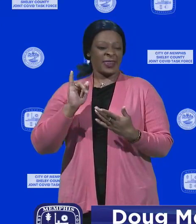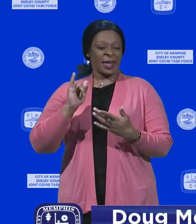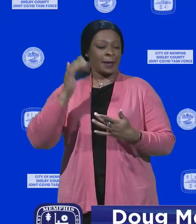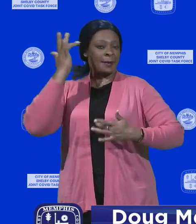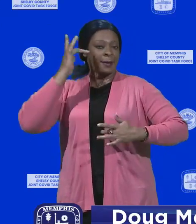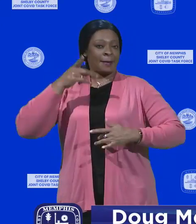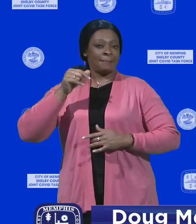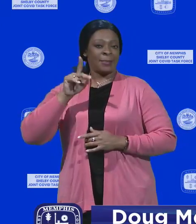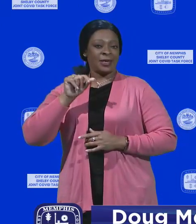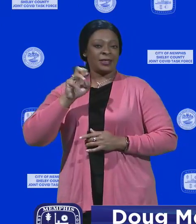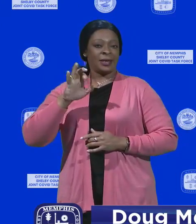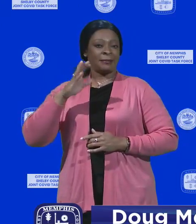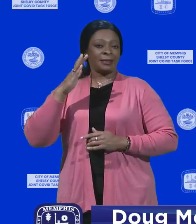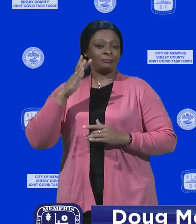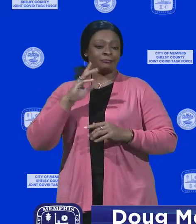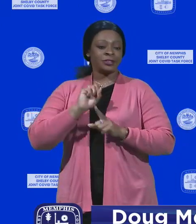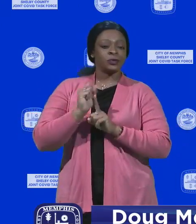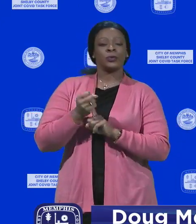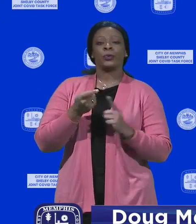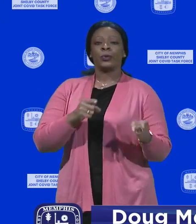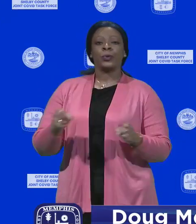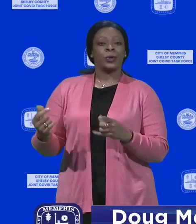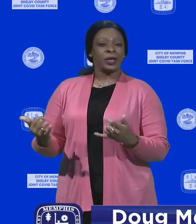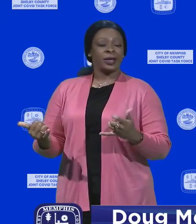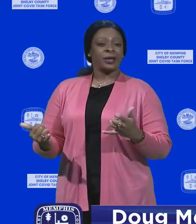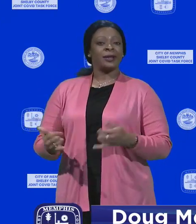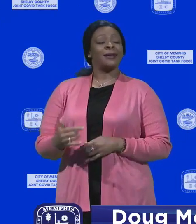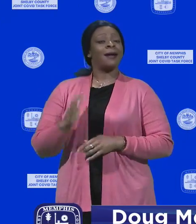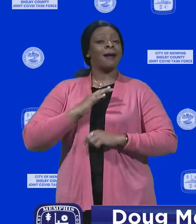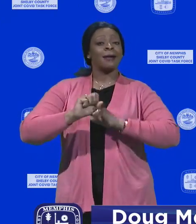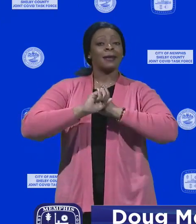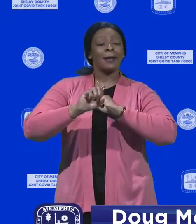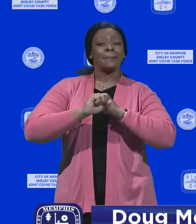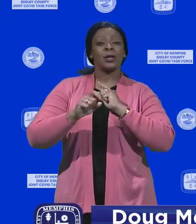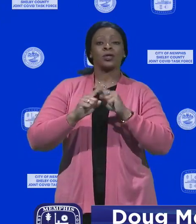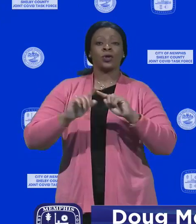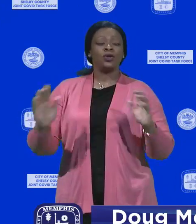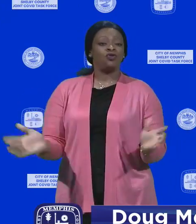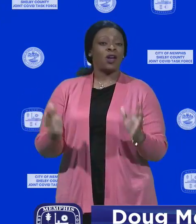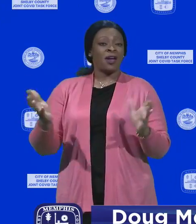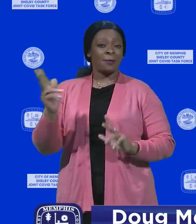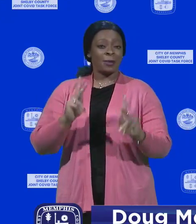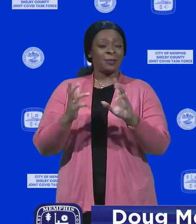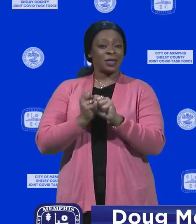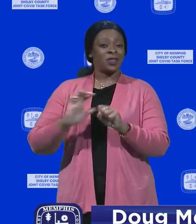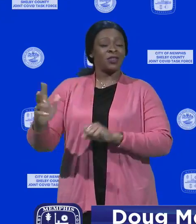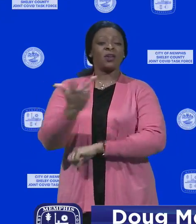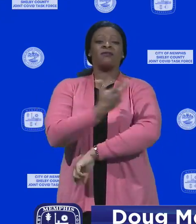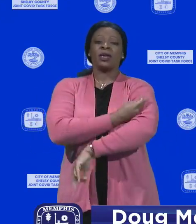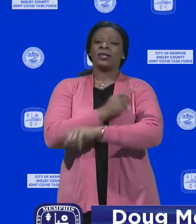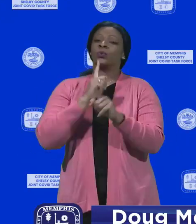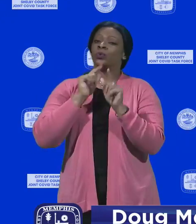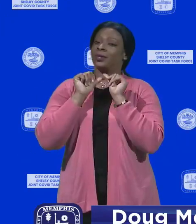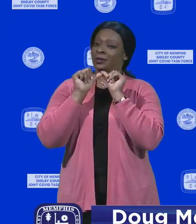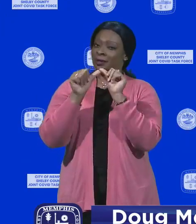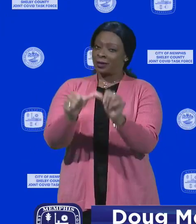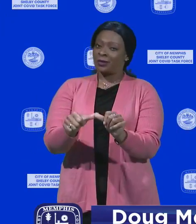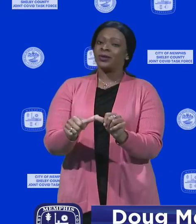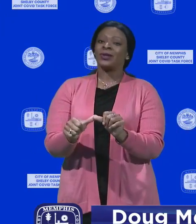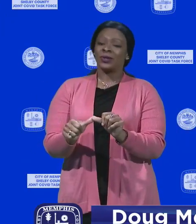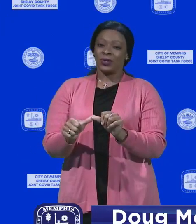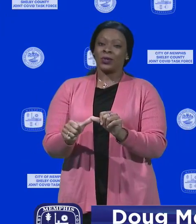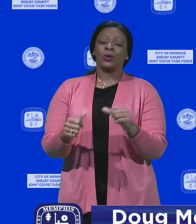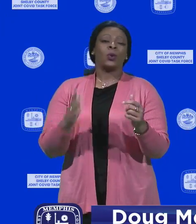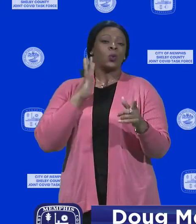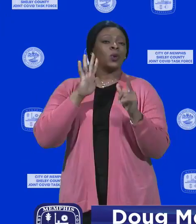pandemic. So our campaign to drive people to get vaccinated continues,